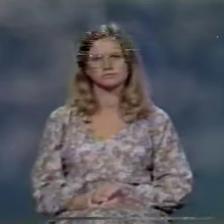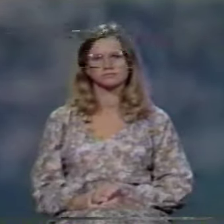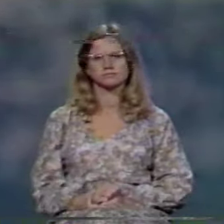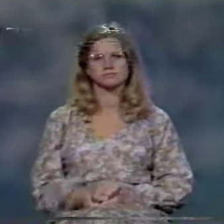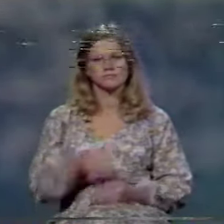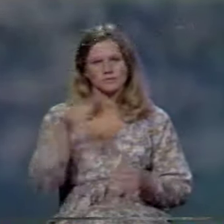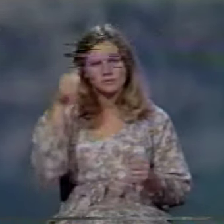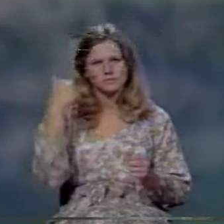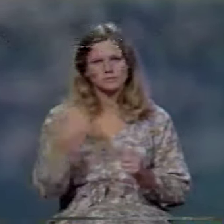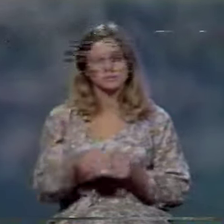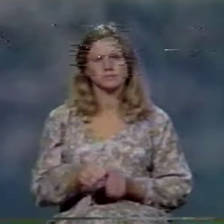Remember.